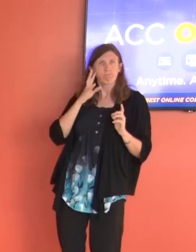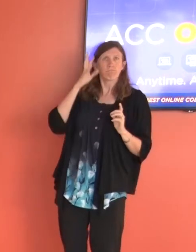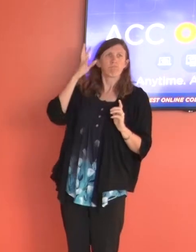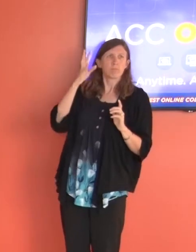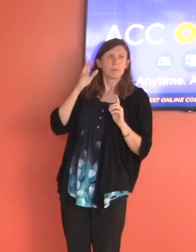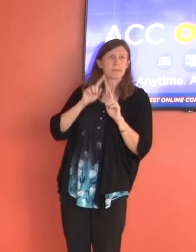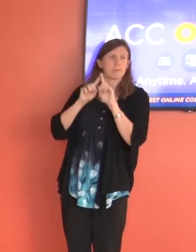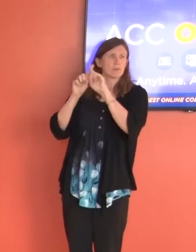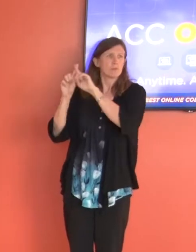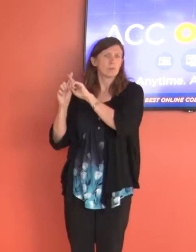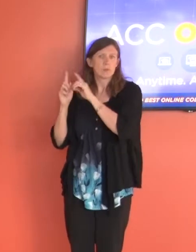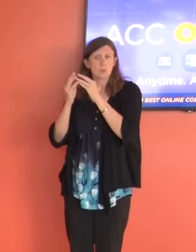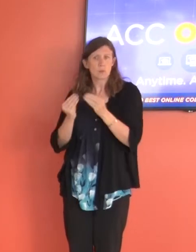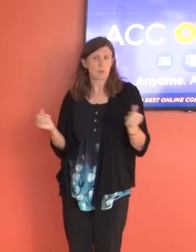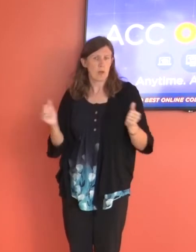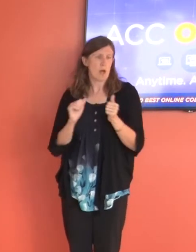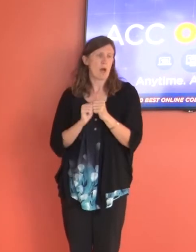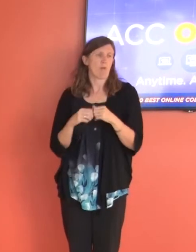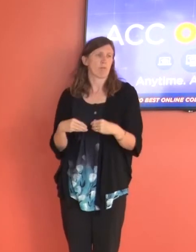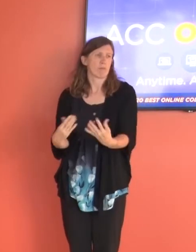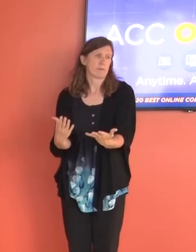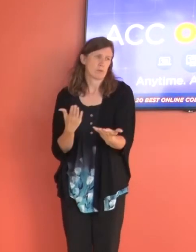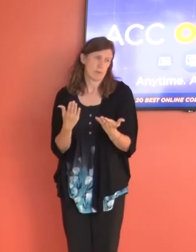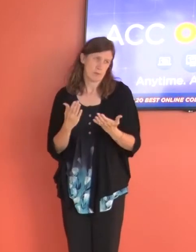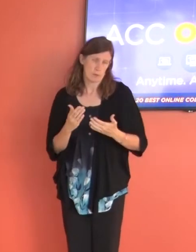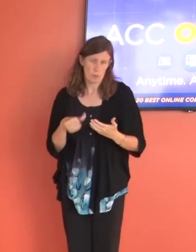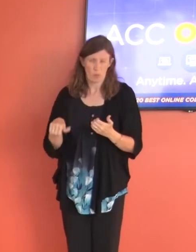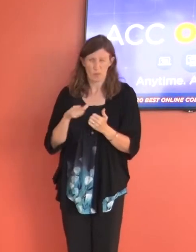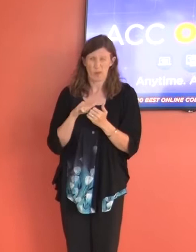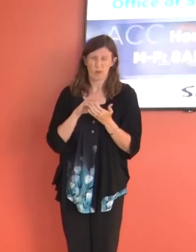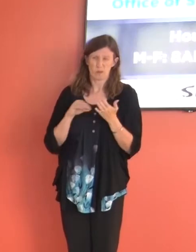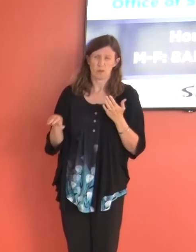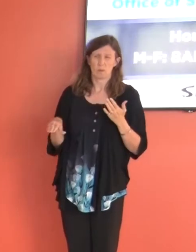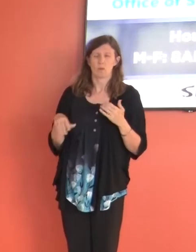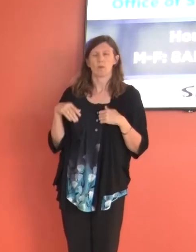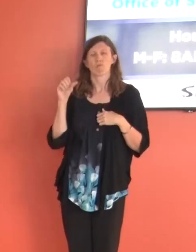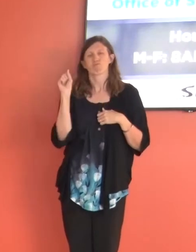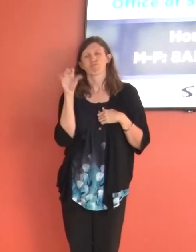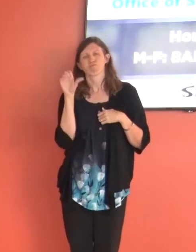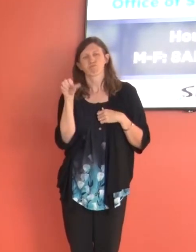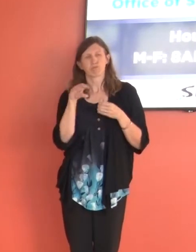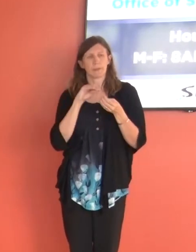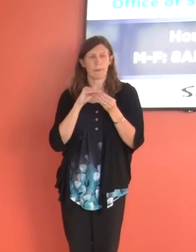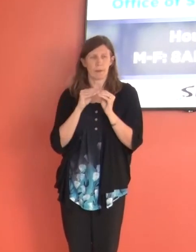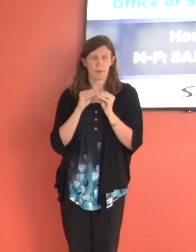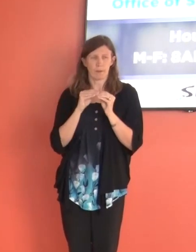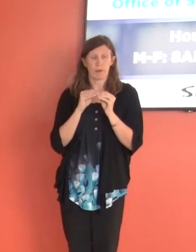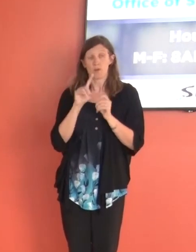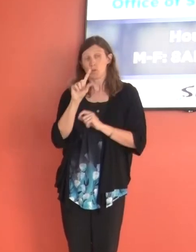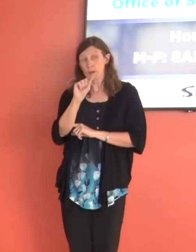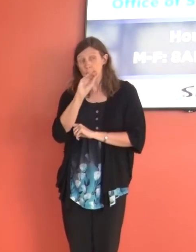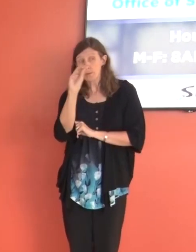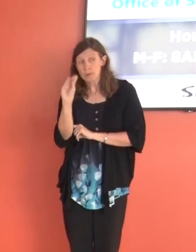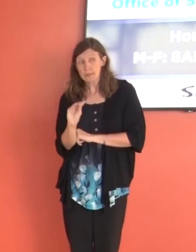in how we serve our students. So just a statistic that we'll put out there,